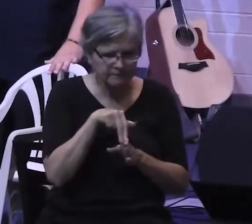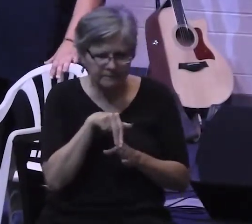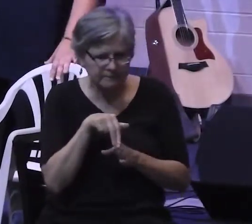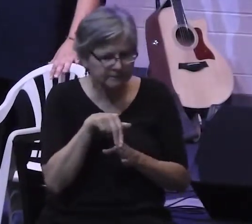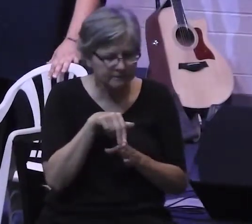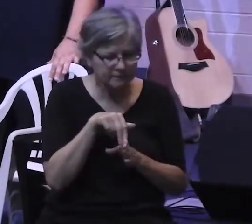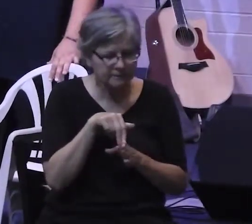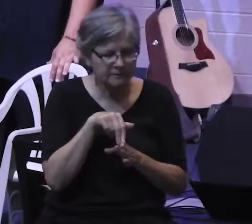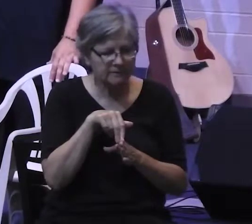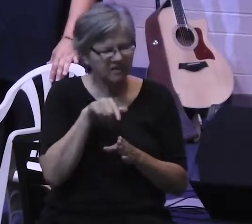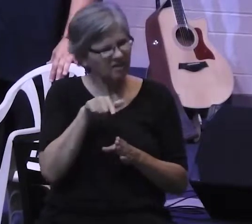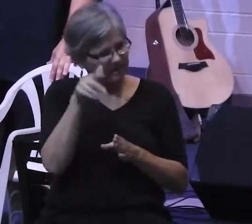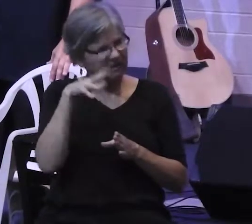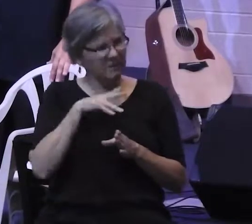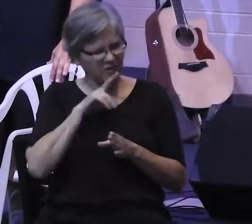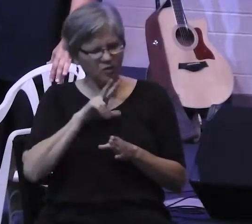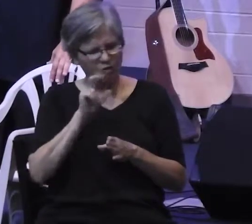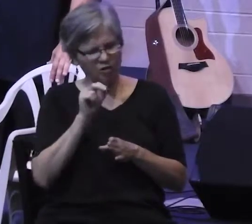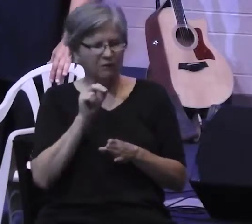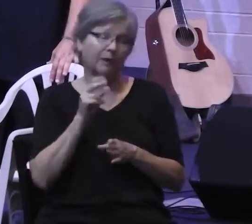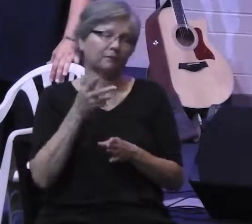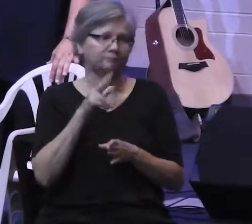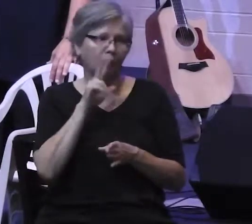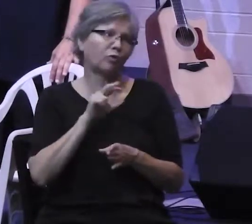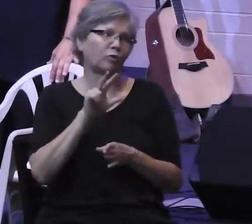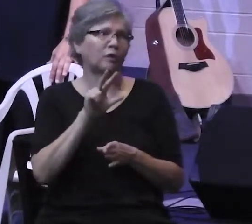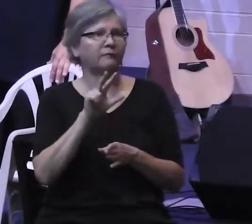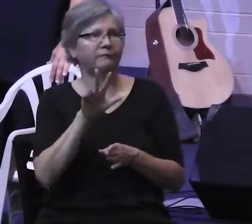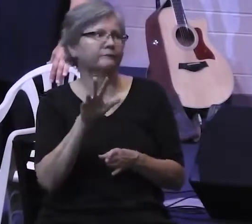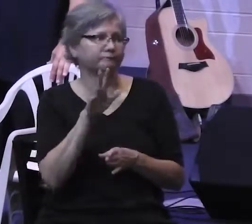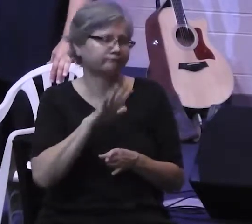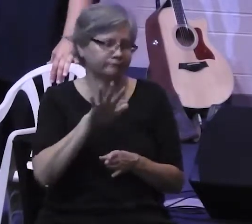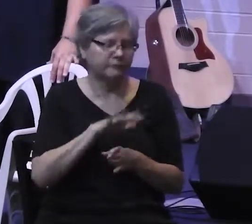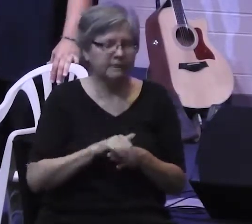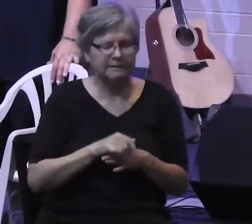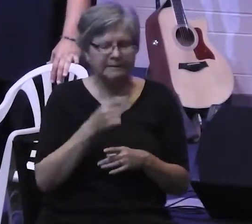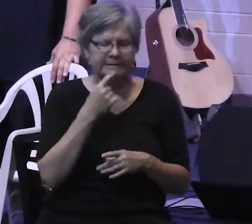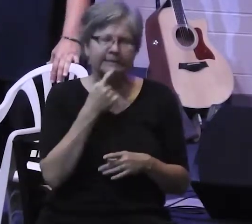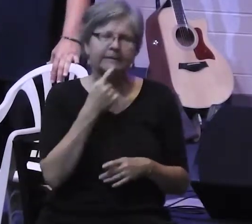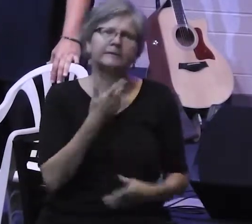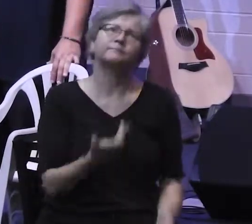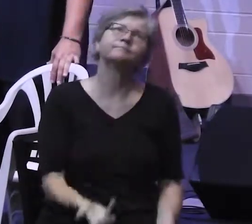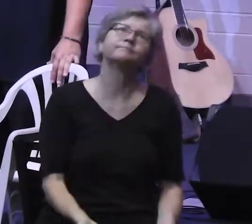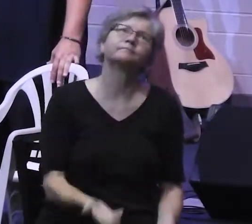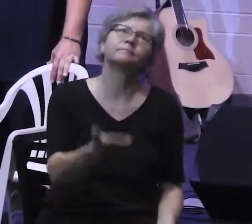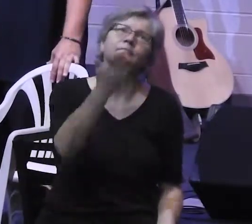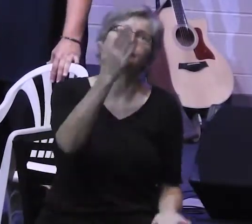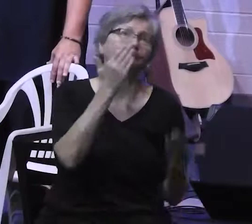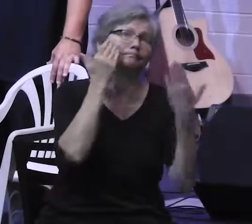And this 30-year-old man says, in his late 30s, he says, you know what, I just don't know if I can do this anymore.